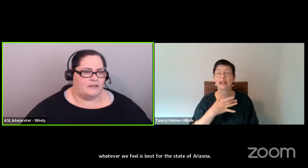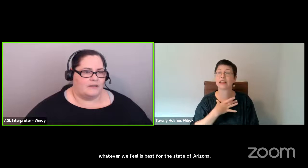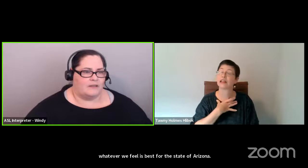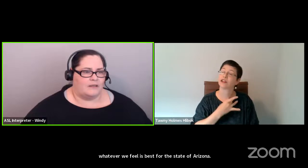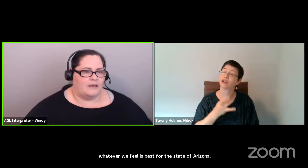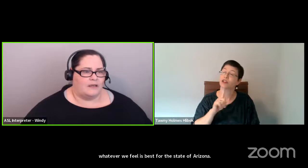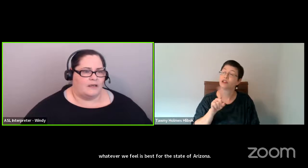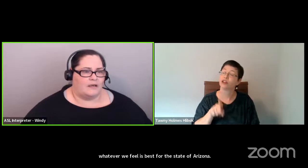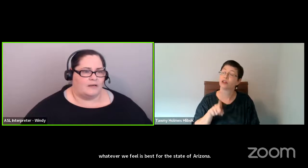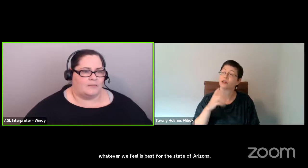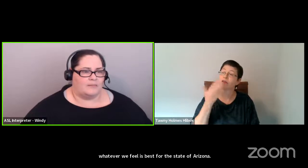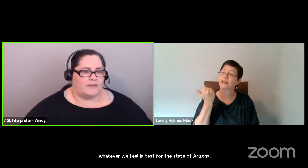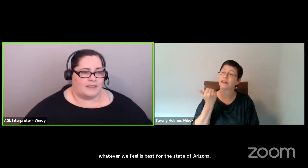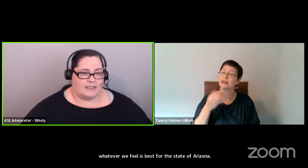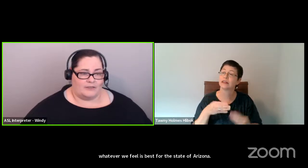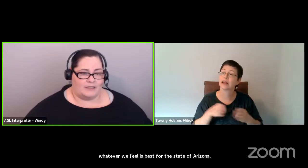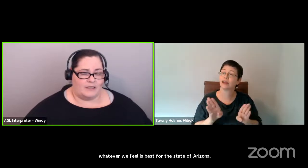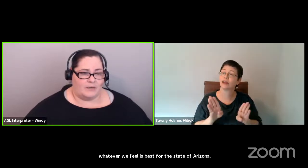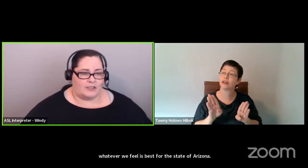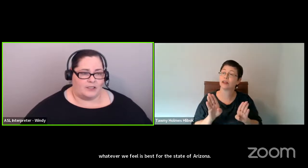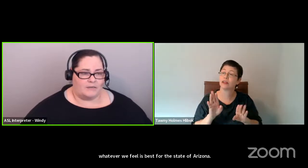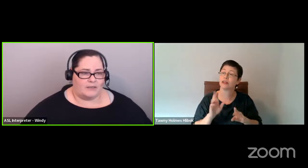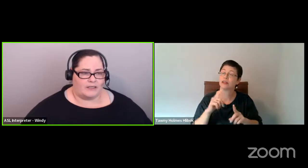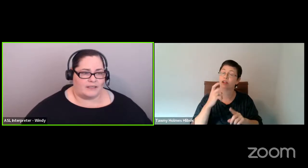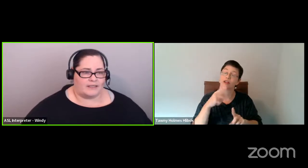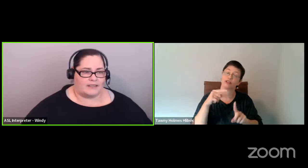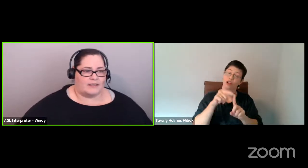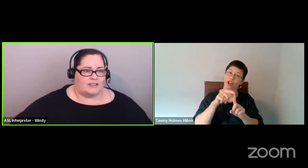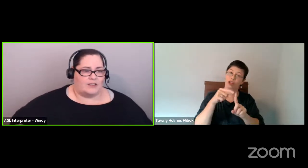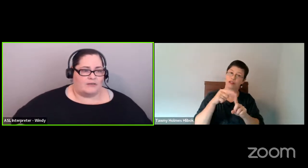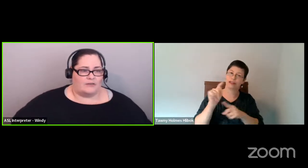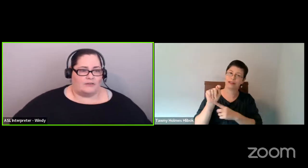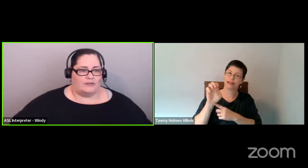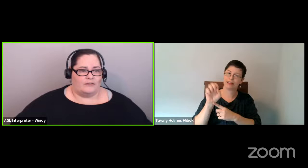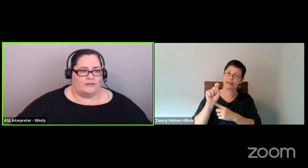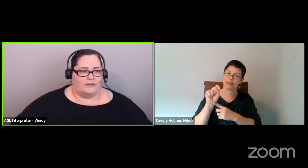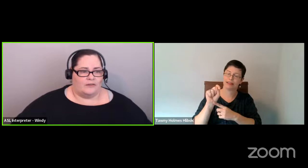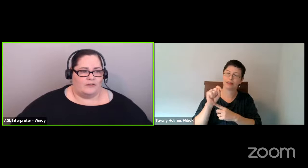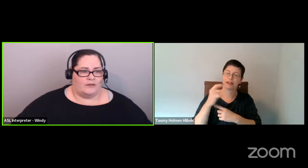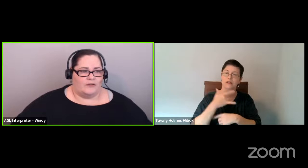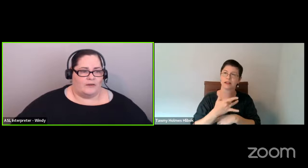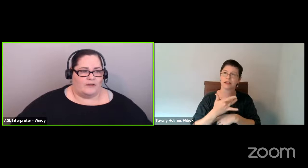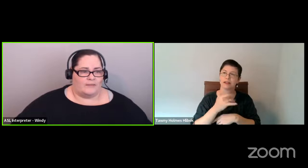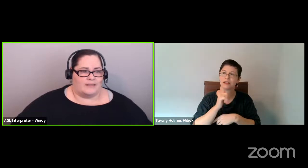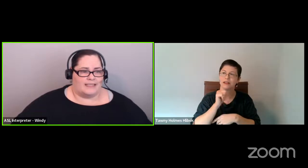Arizona? That's an interesting question because in general,